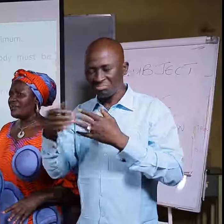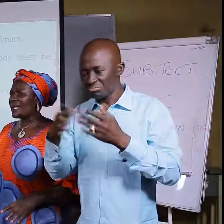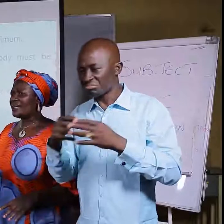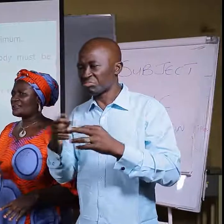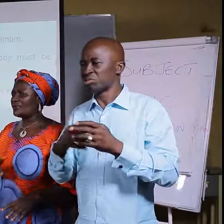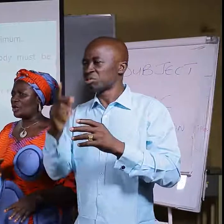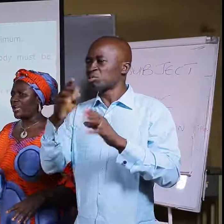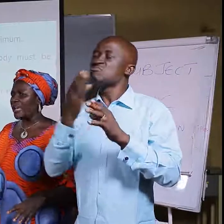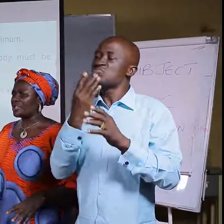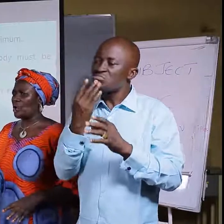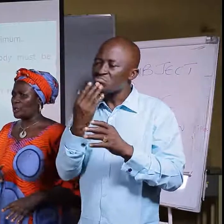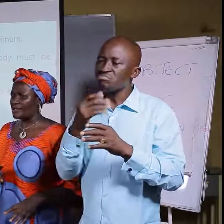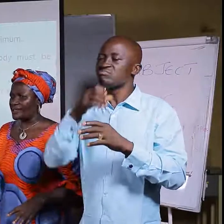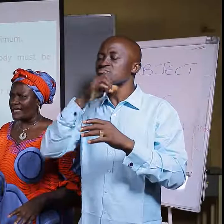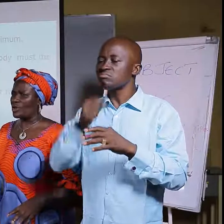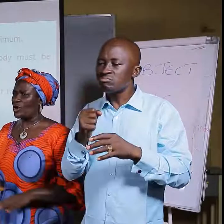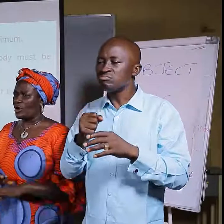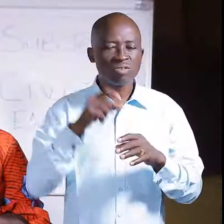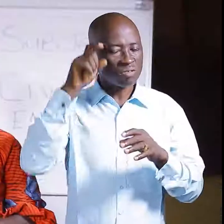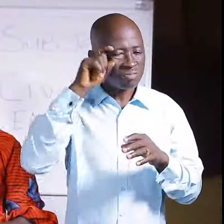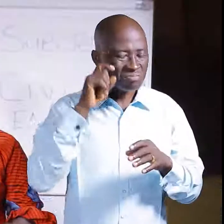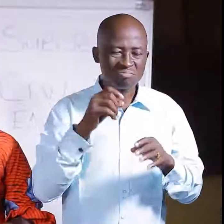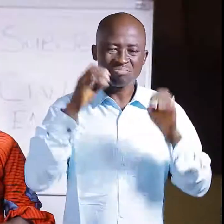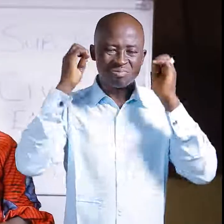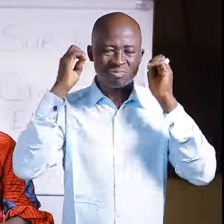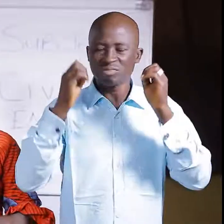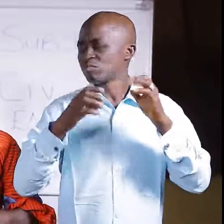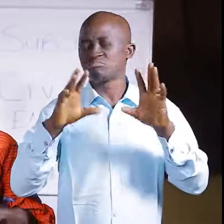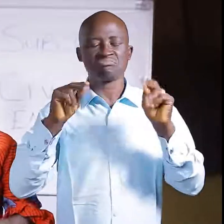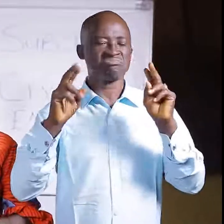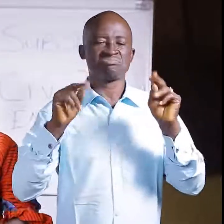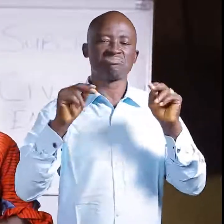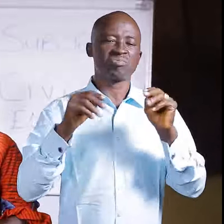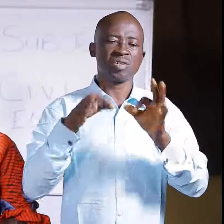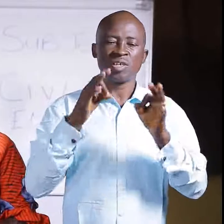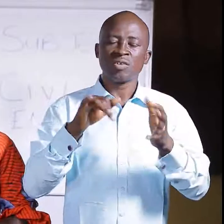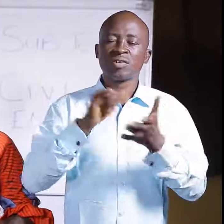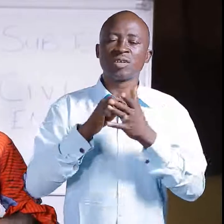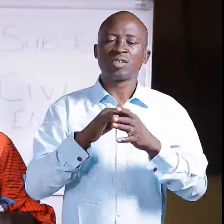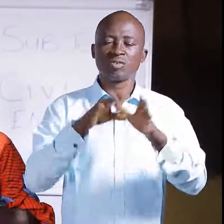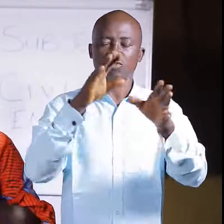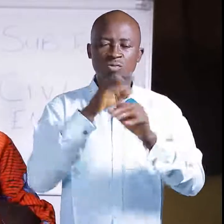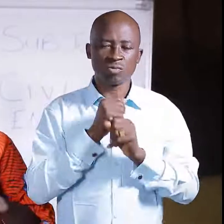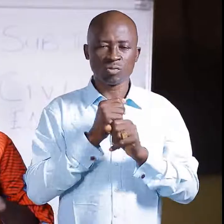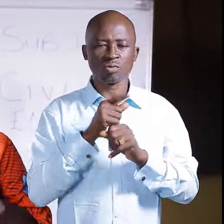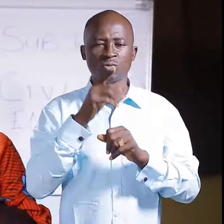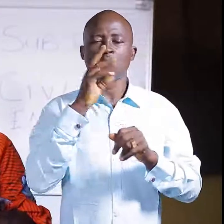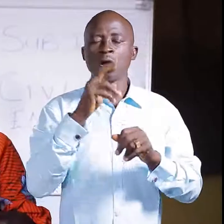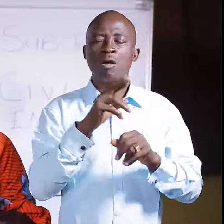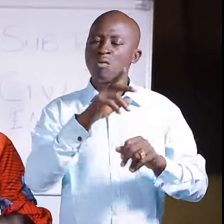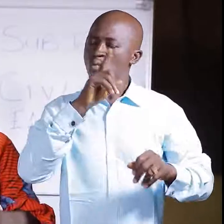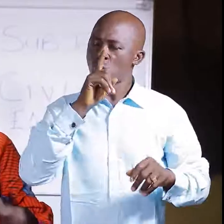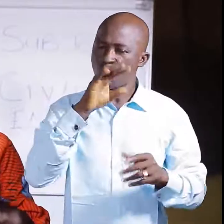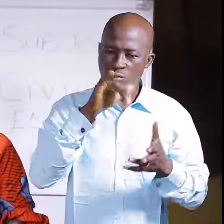race, regardless of your age or your sex or your educational background. If that is achieved, you are